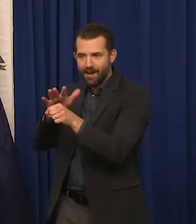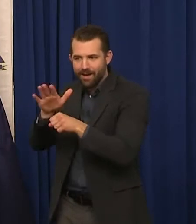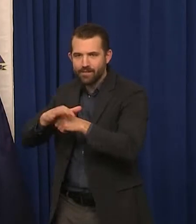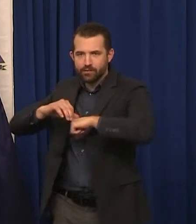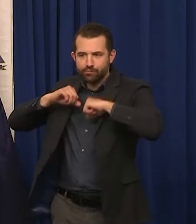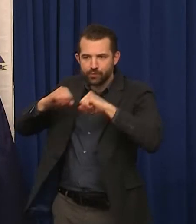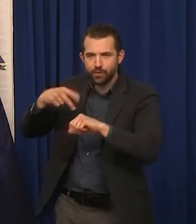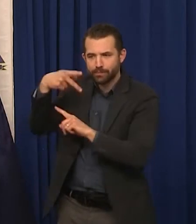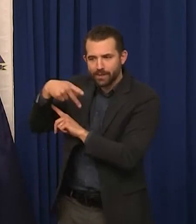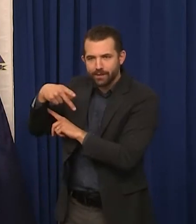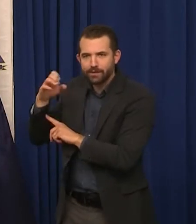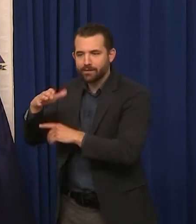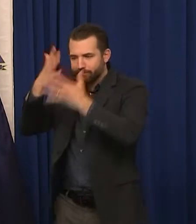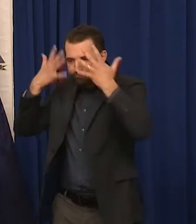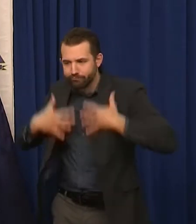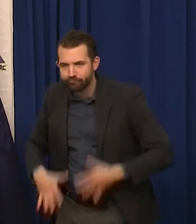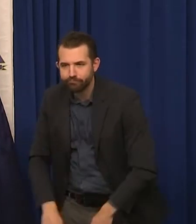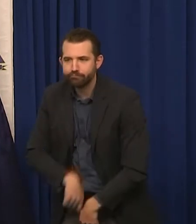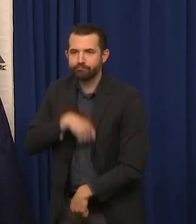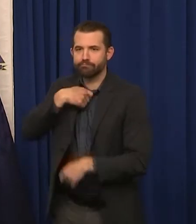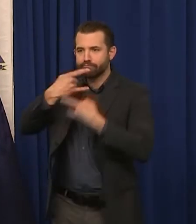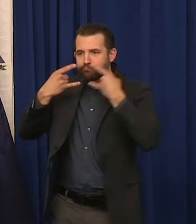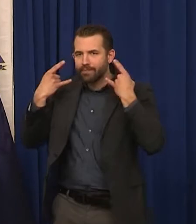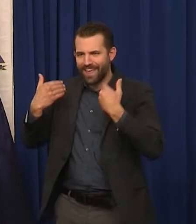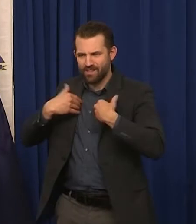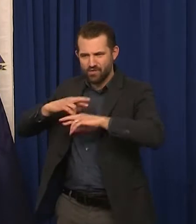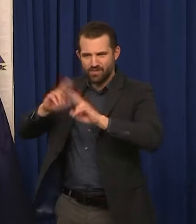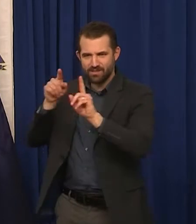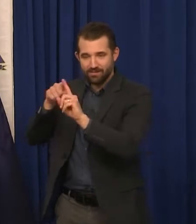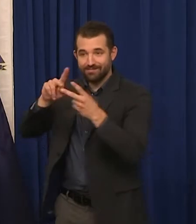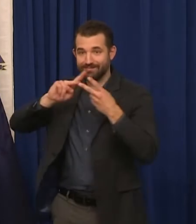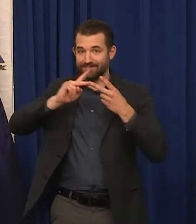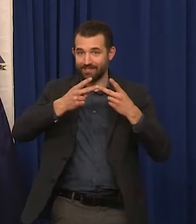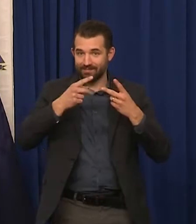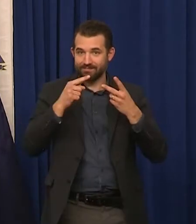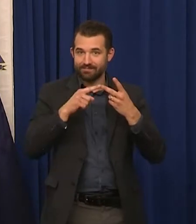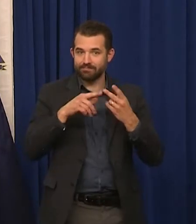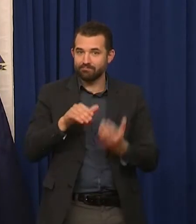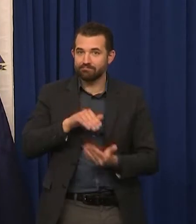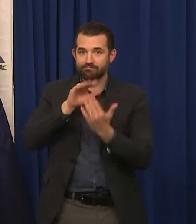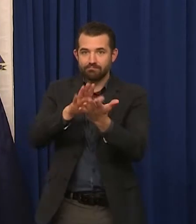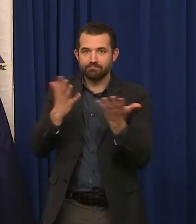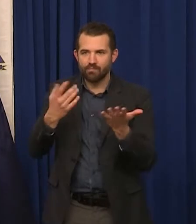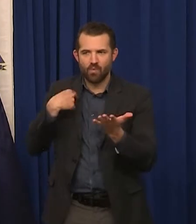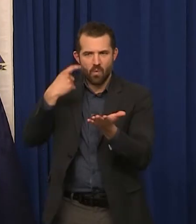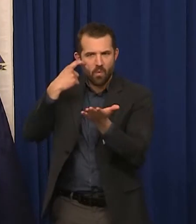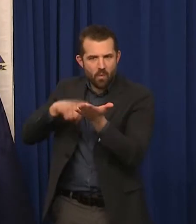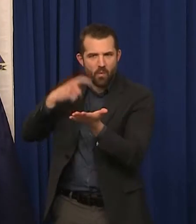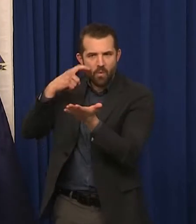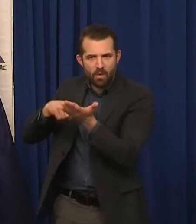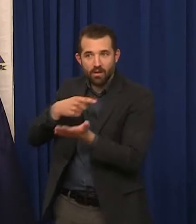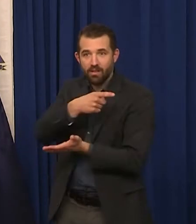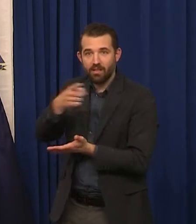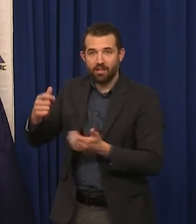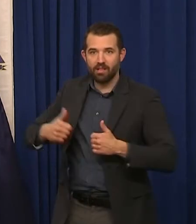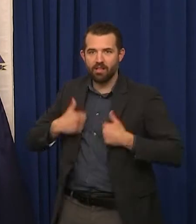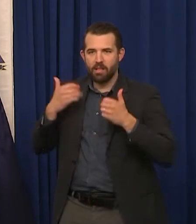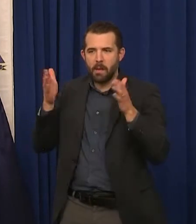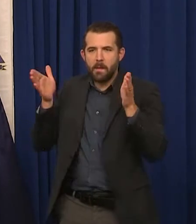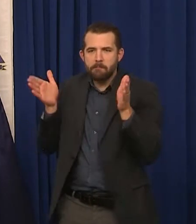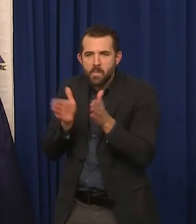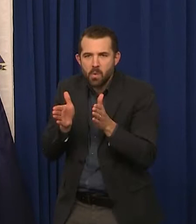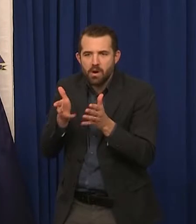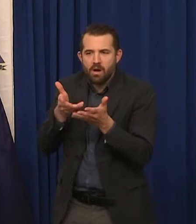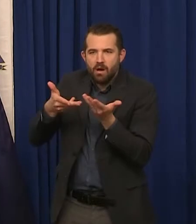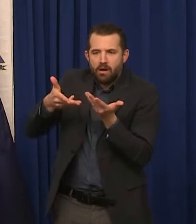equipment. The second thing that we're working on is, again, recognizing the close settings that those folks live in, there's a high degree